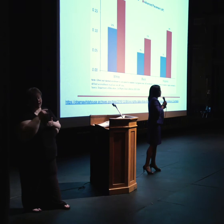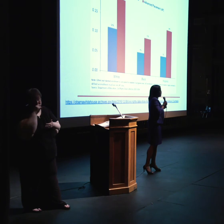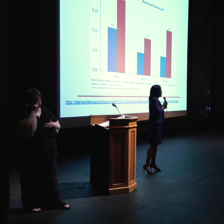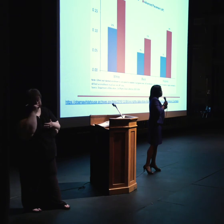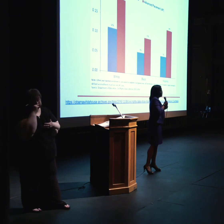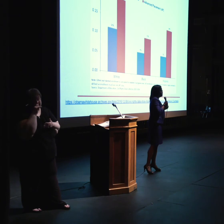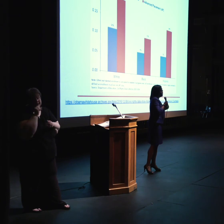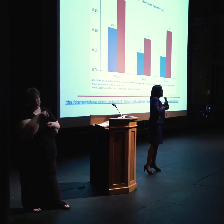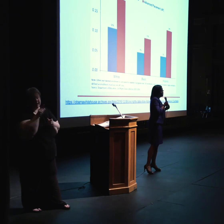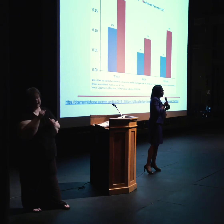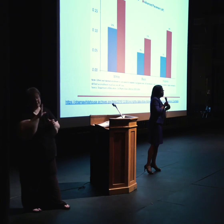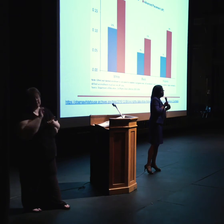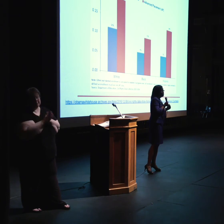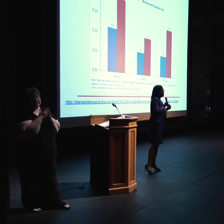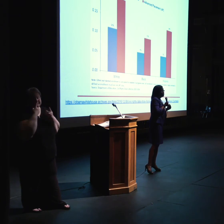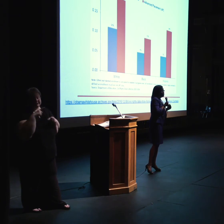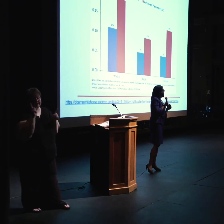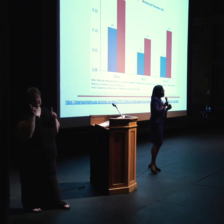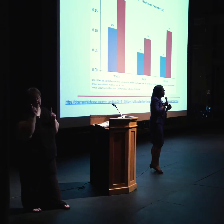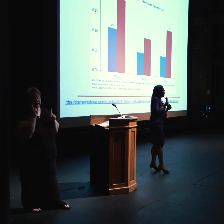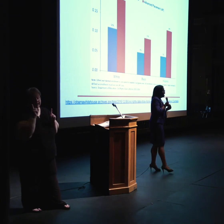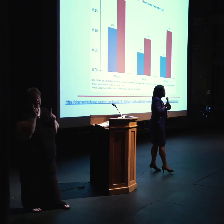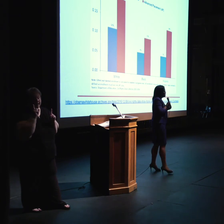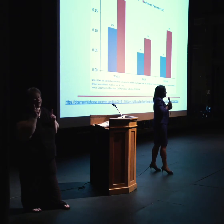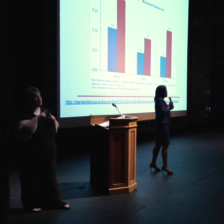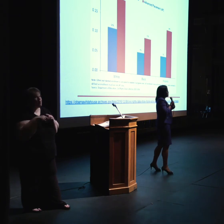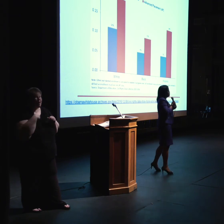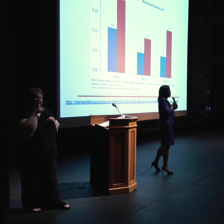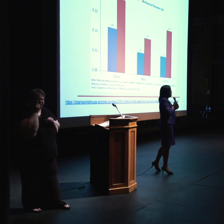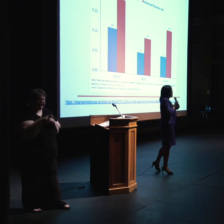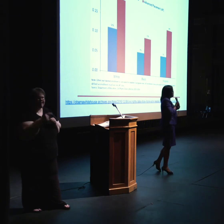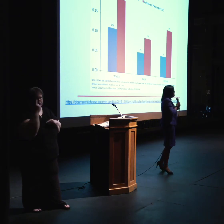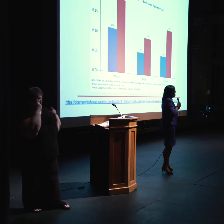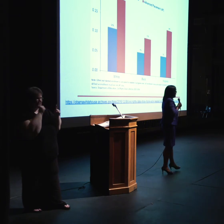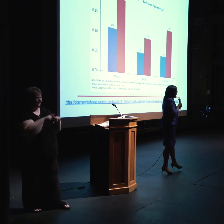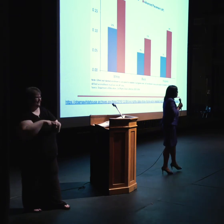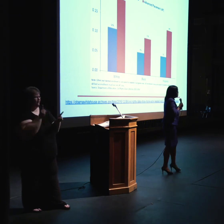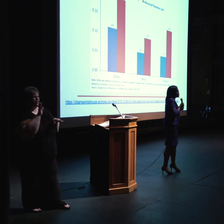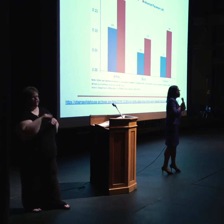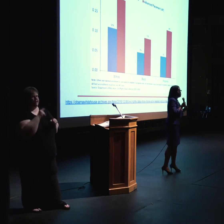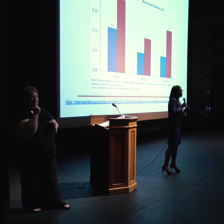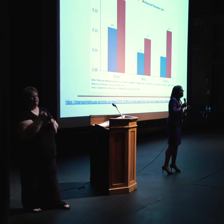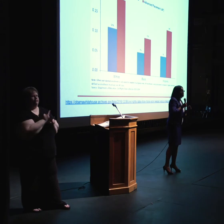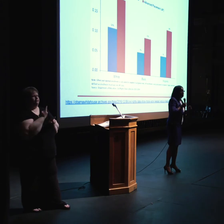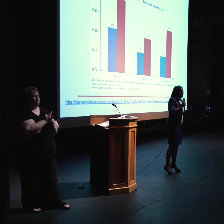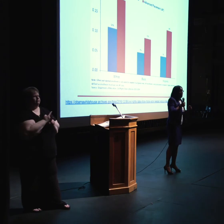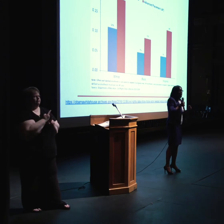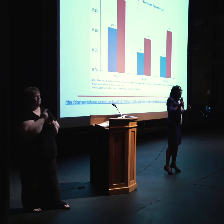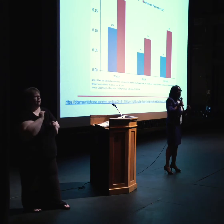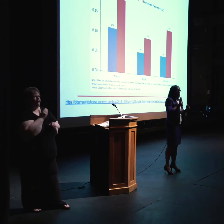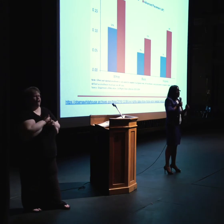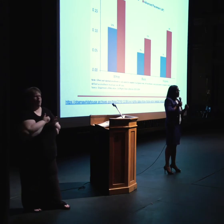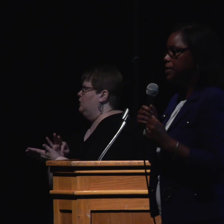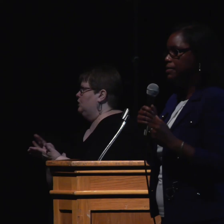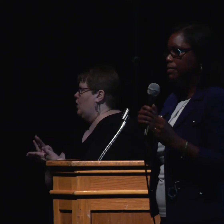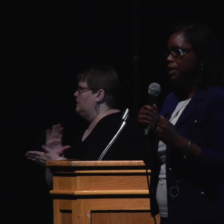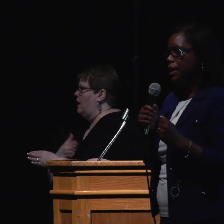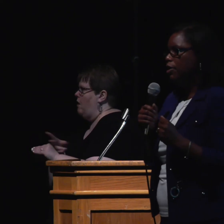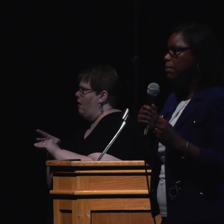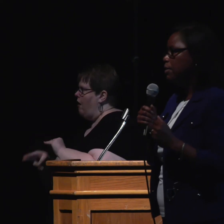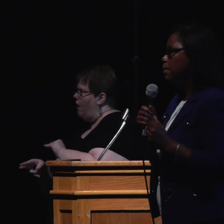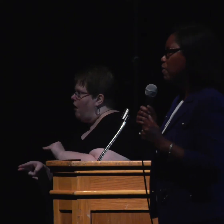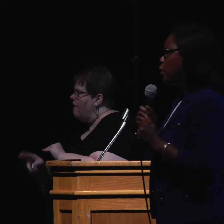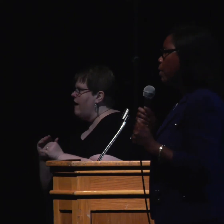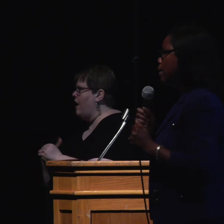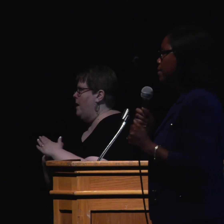kids so that they can be successful. But we have to think differently than just our scores, our cutoffs,